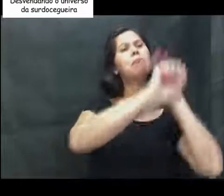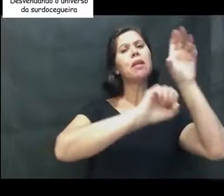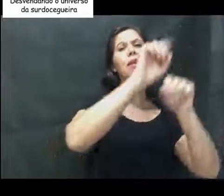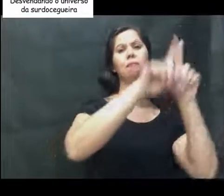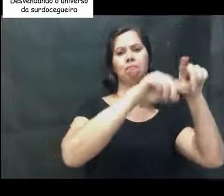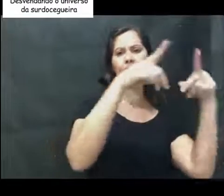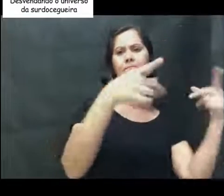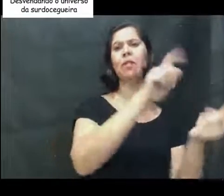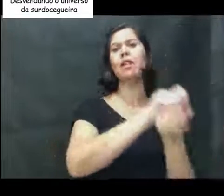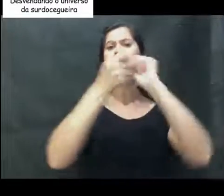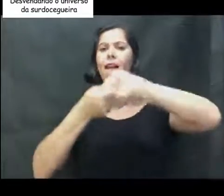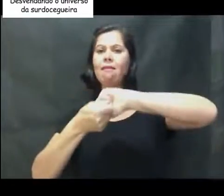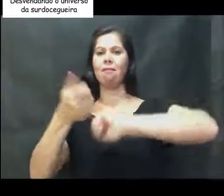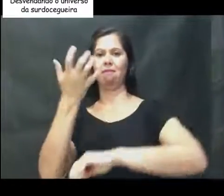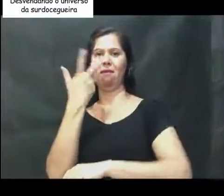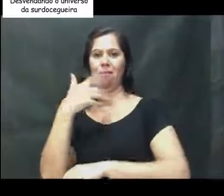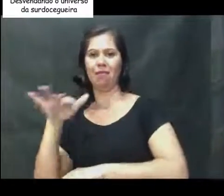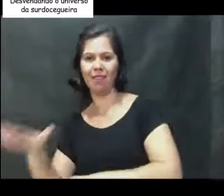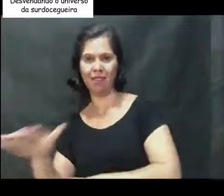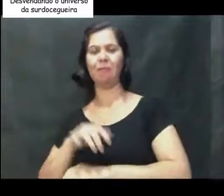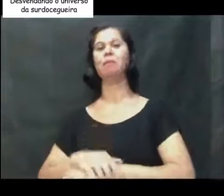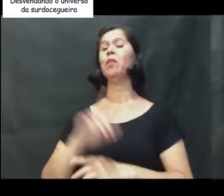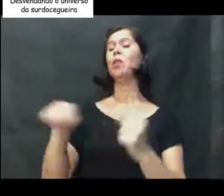made an adaptation for those resources.